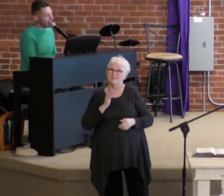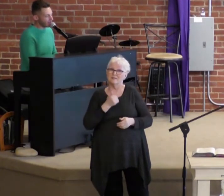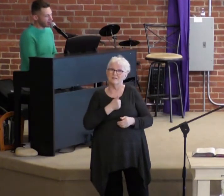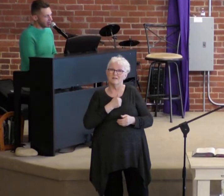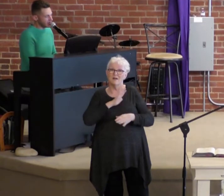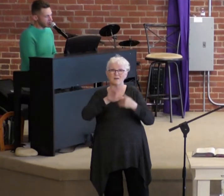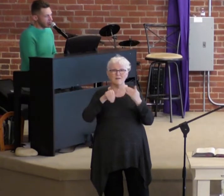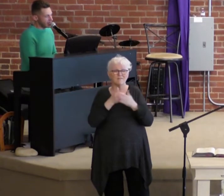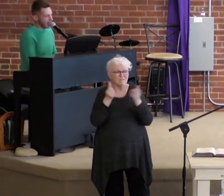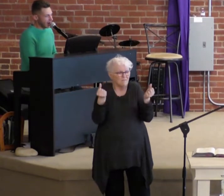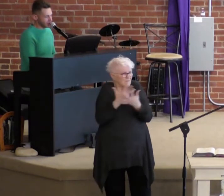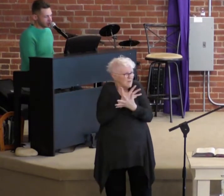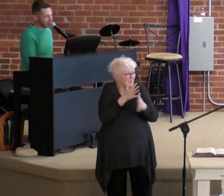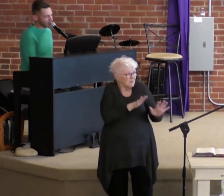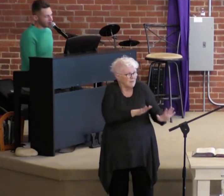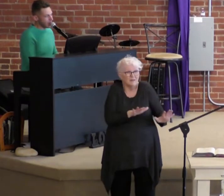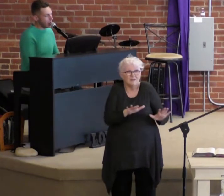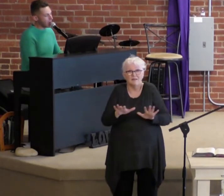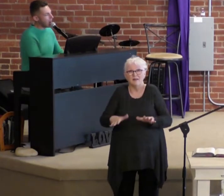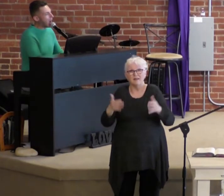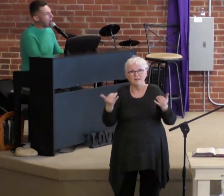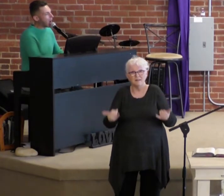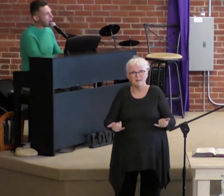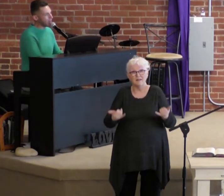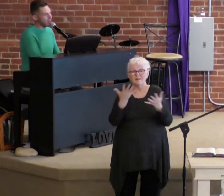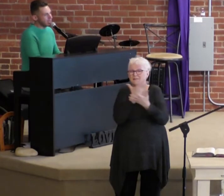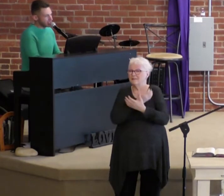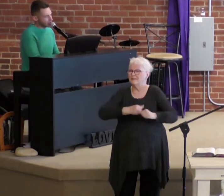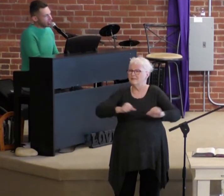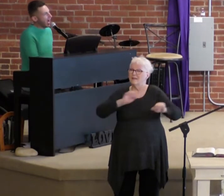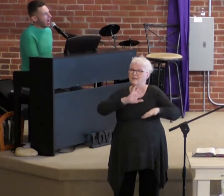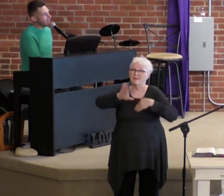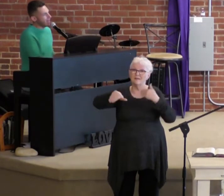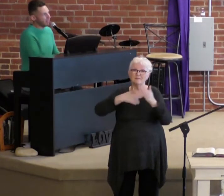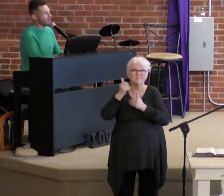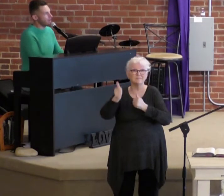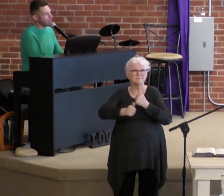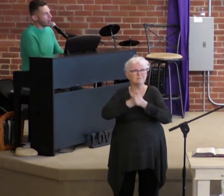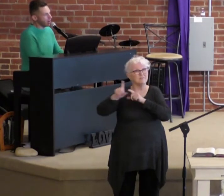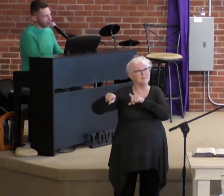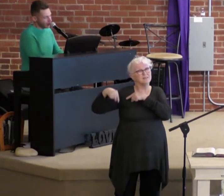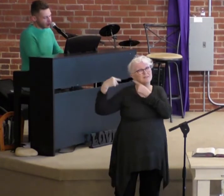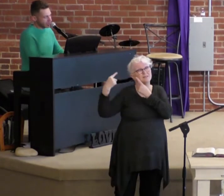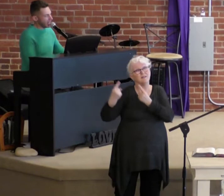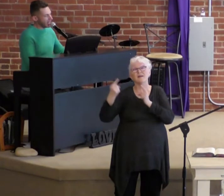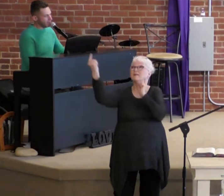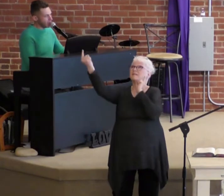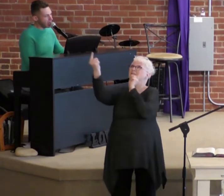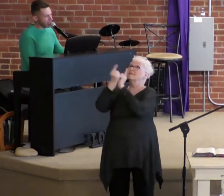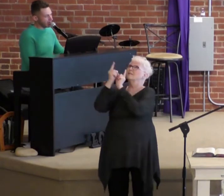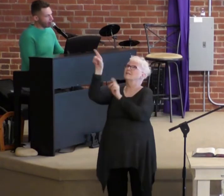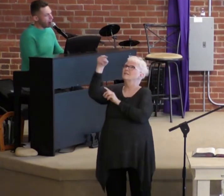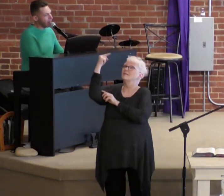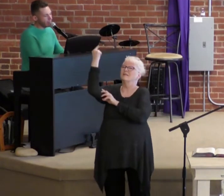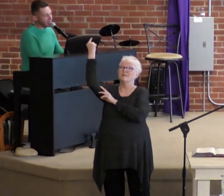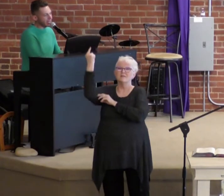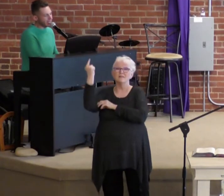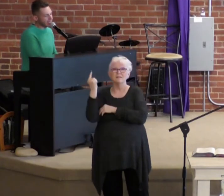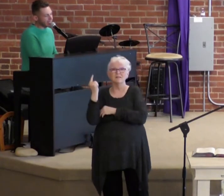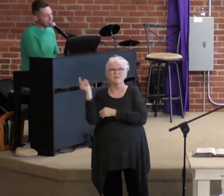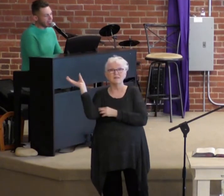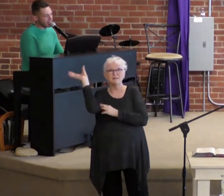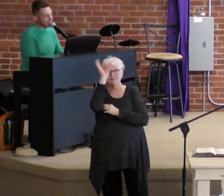all my fears. Now I'm safe from all harm since I met the one who came looking for